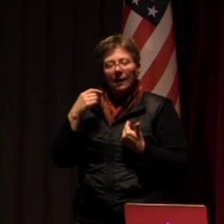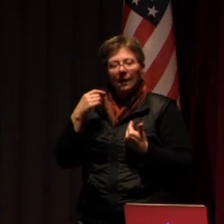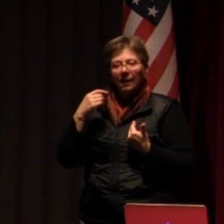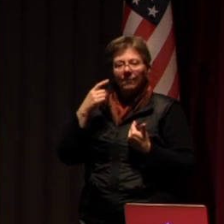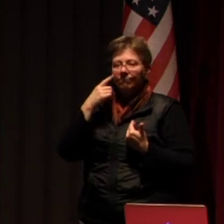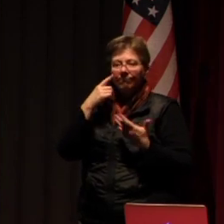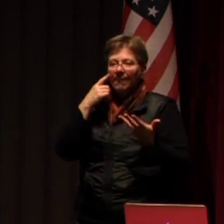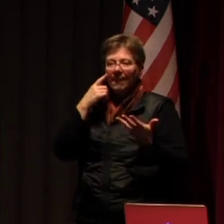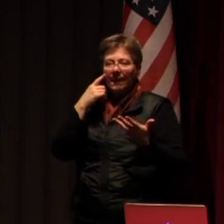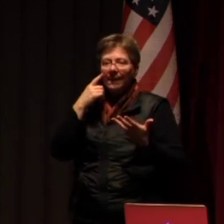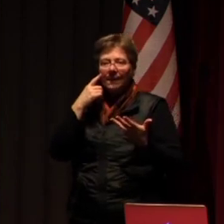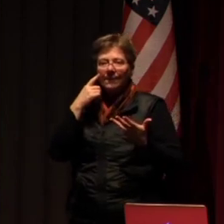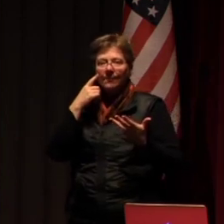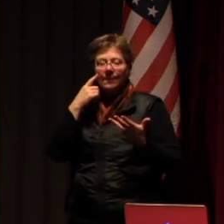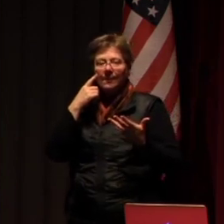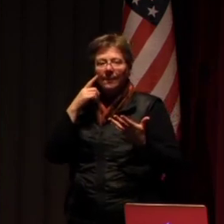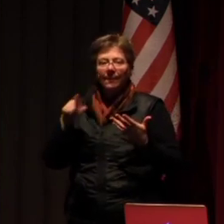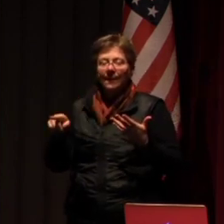say.